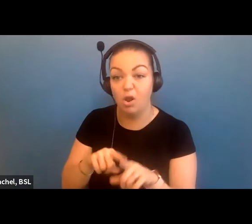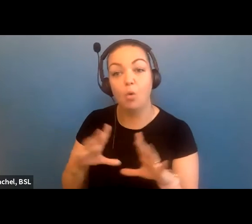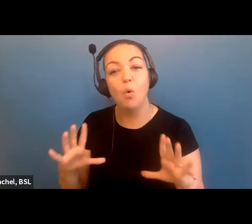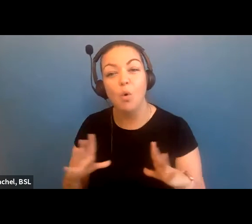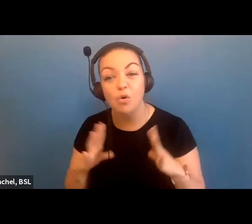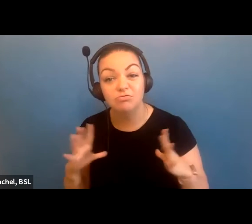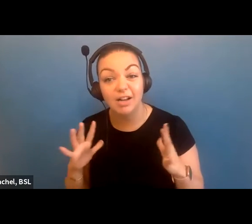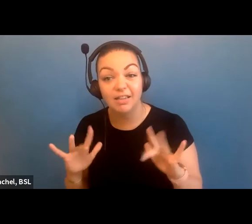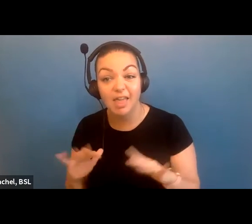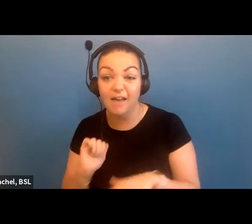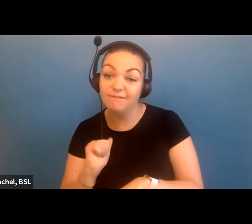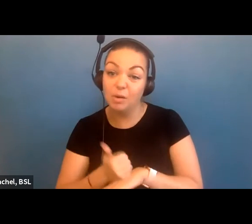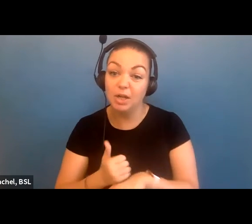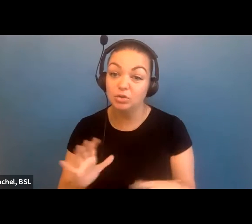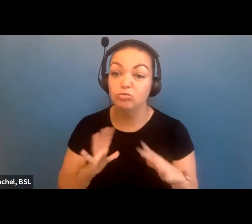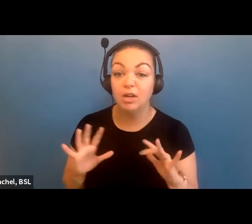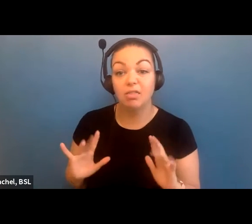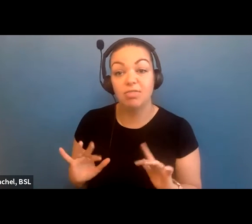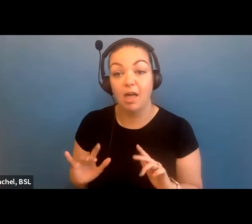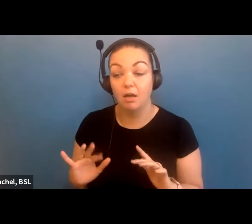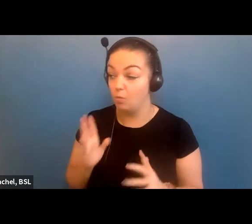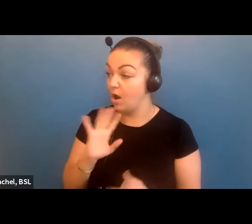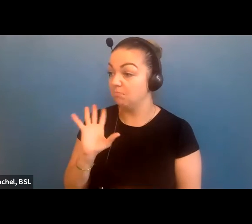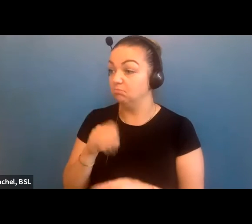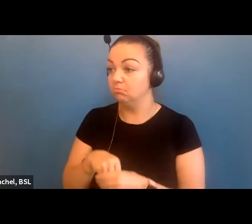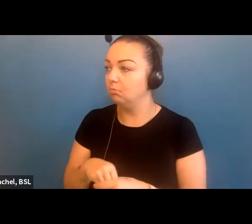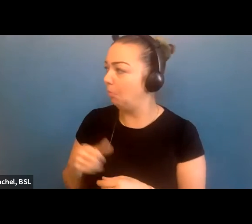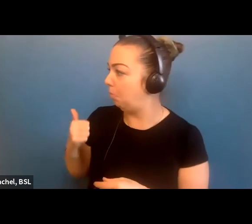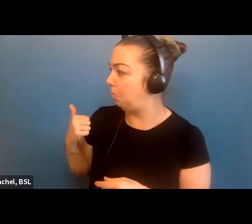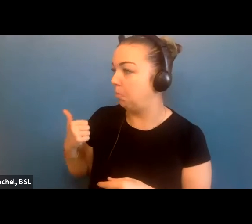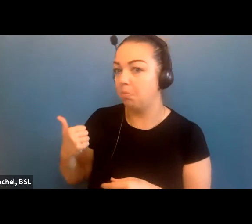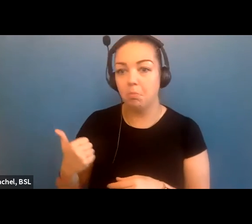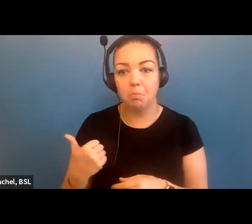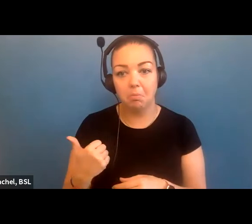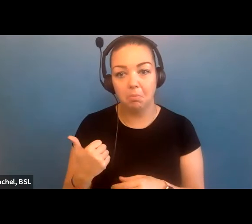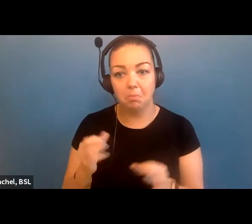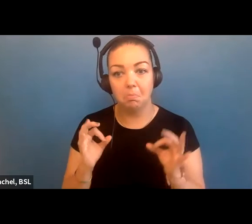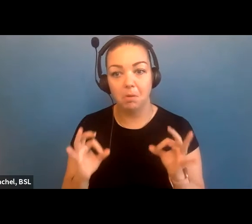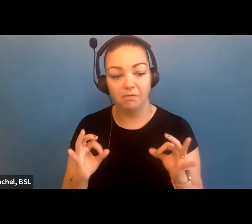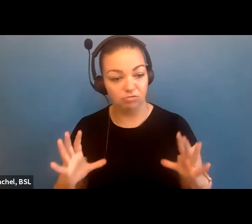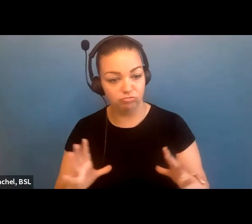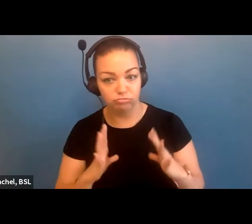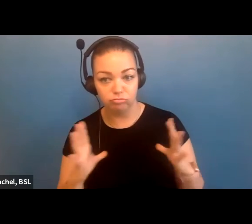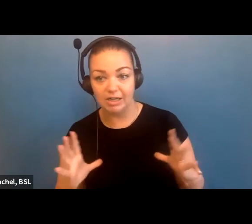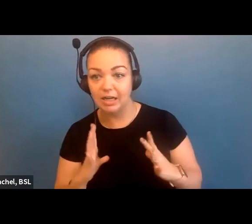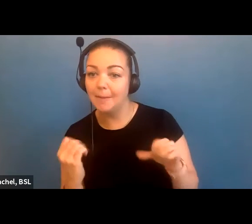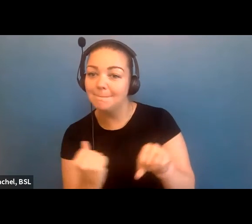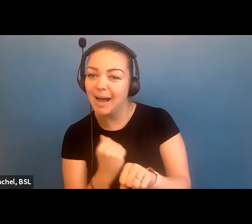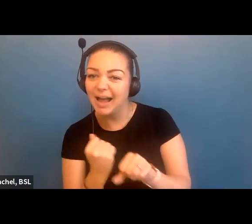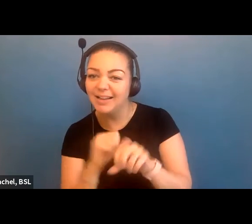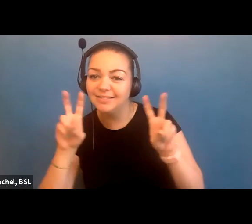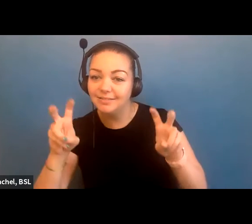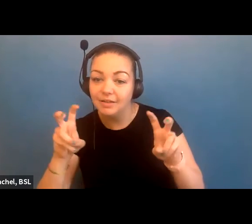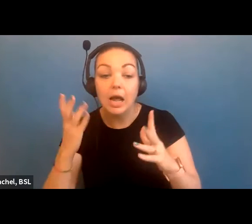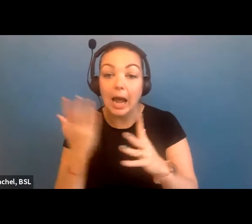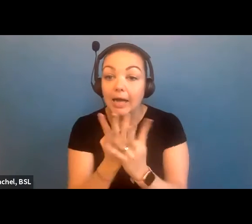had the foundations for good policy and guidance to build on. I even had a ready-made access panel of local disabled people and experts